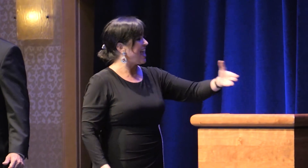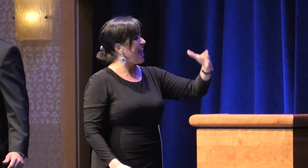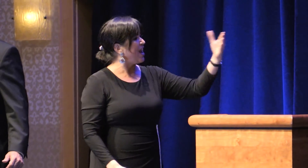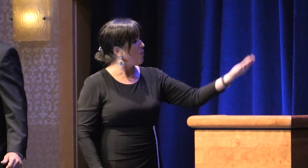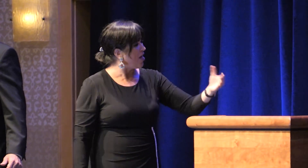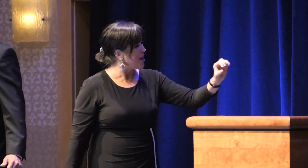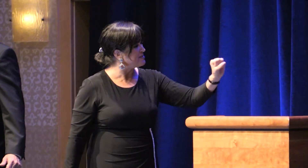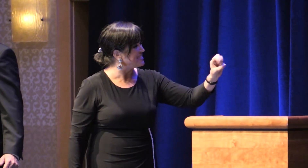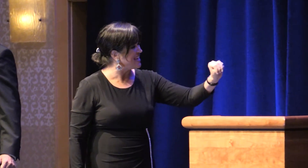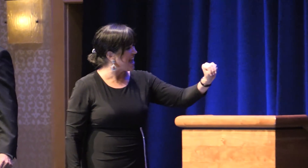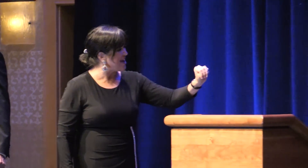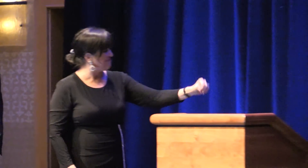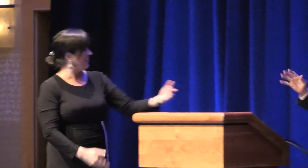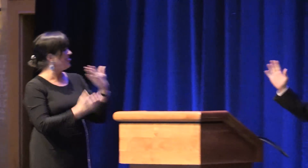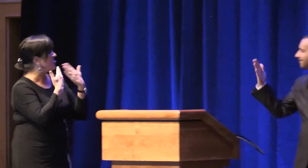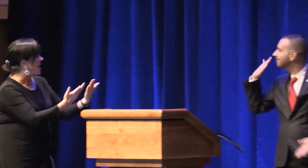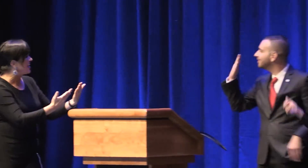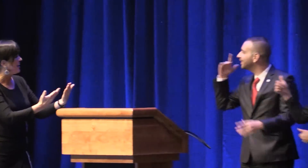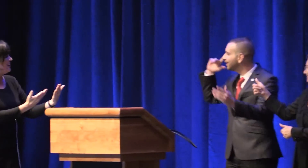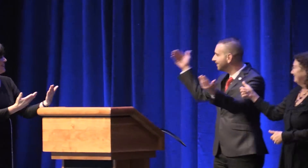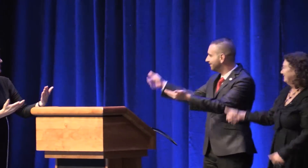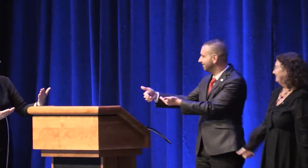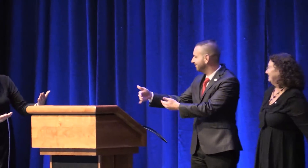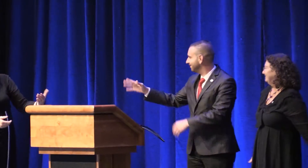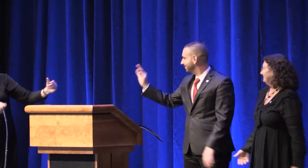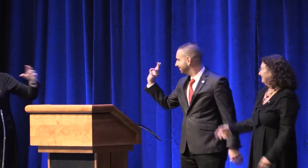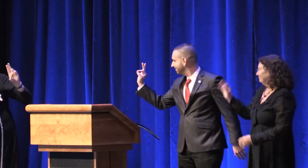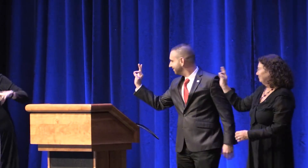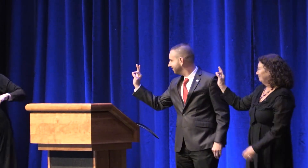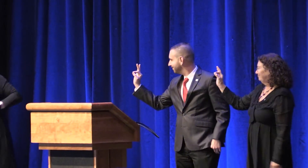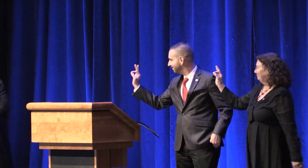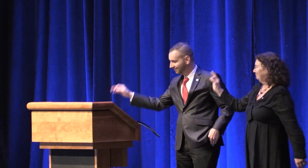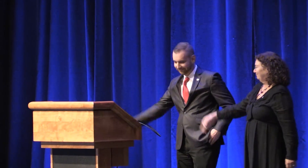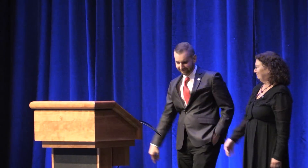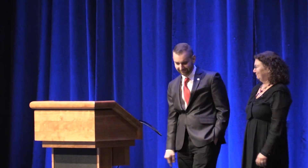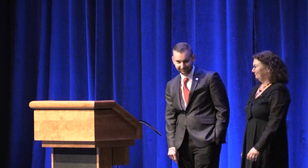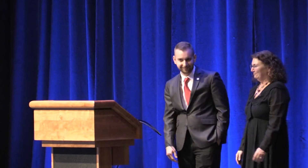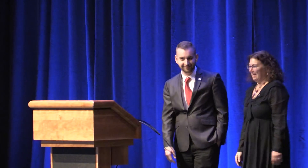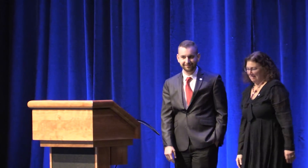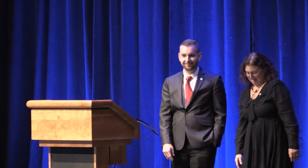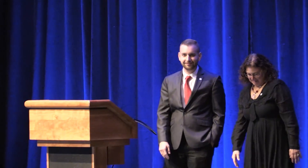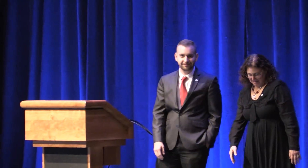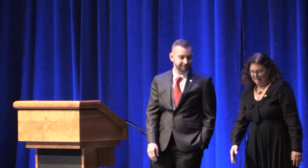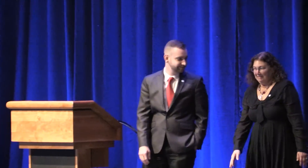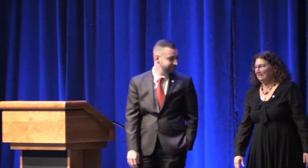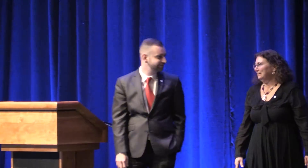So welcome to you both. Thank you. Thank you. Happy to be here. Thank you for that Of kind course. introduction.